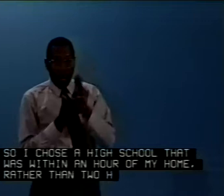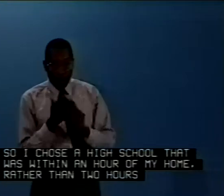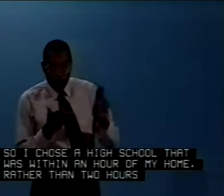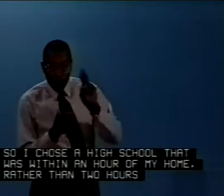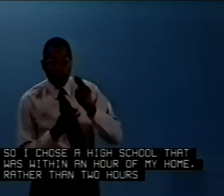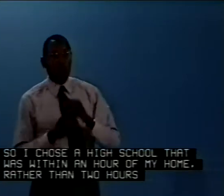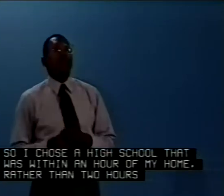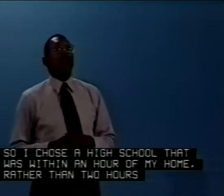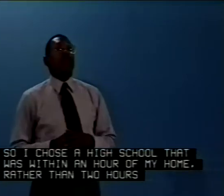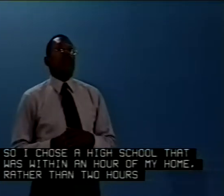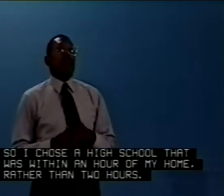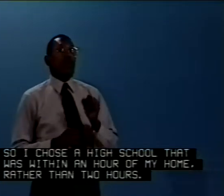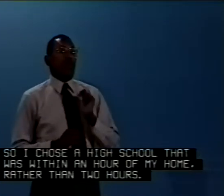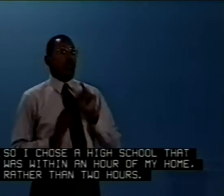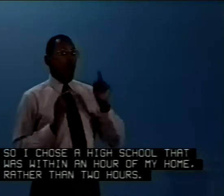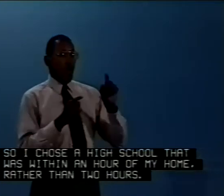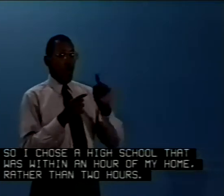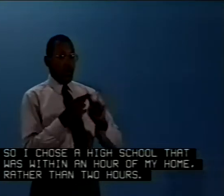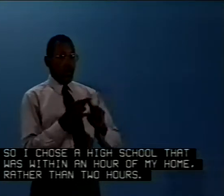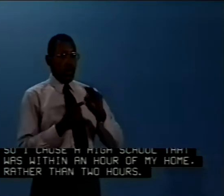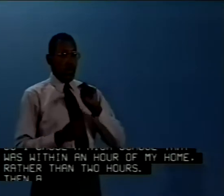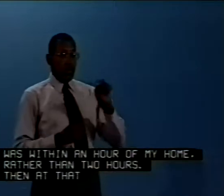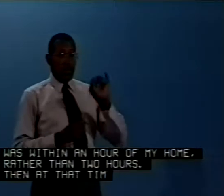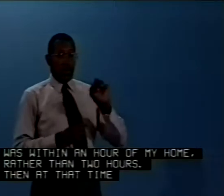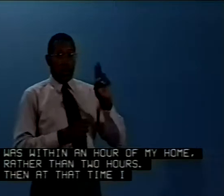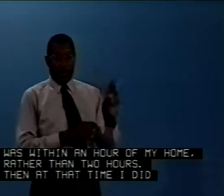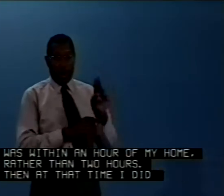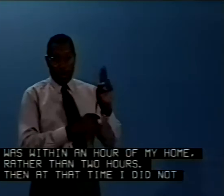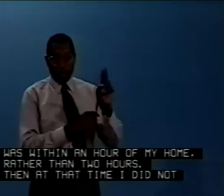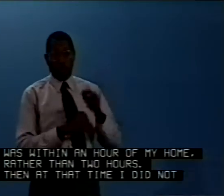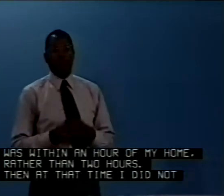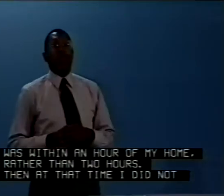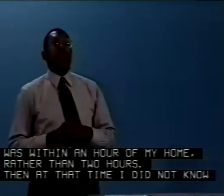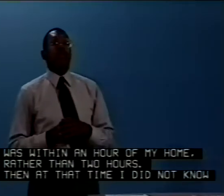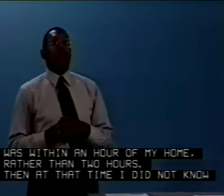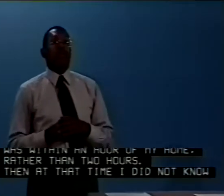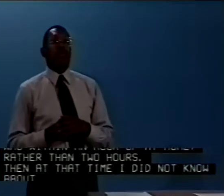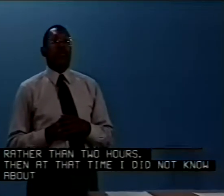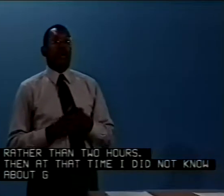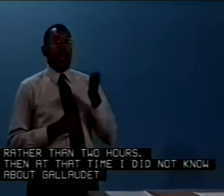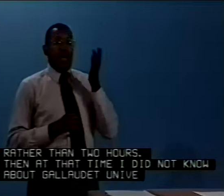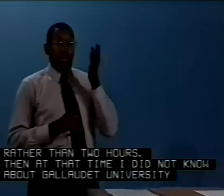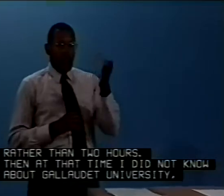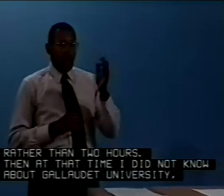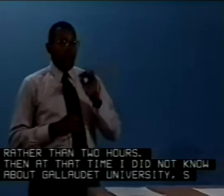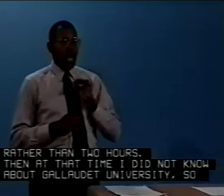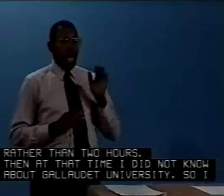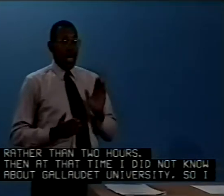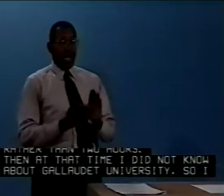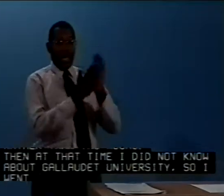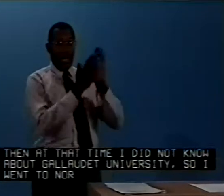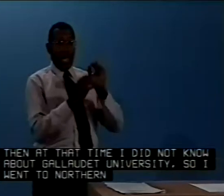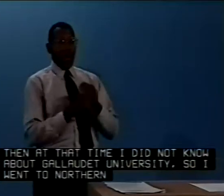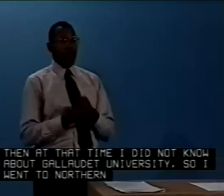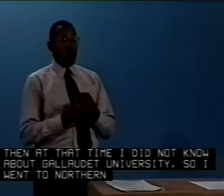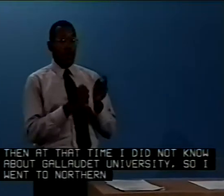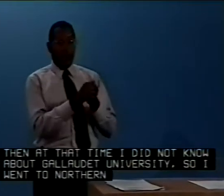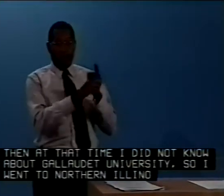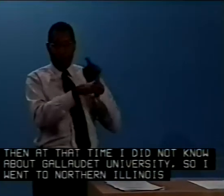Then at that time, I did not know about Gallaudet University, so I went to Northern Illinois University, and there I encountered